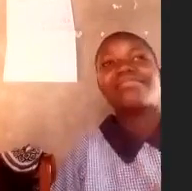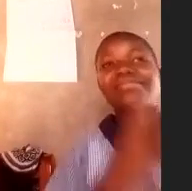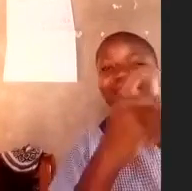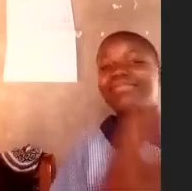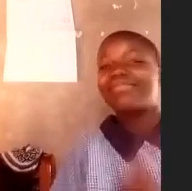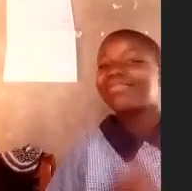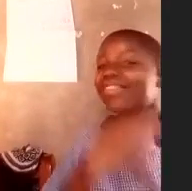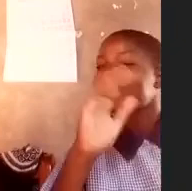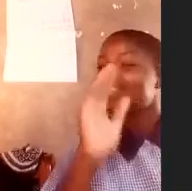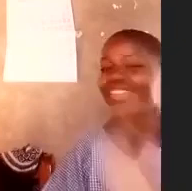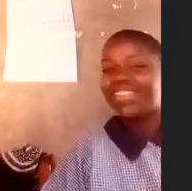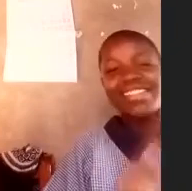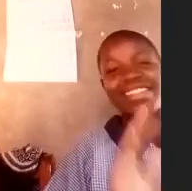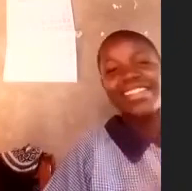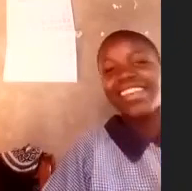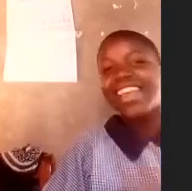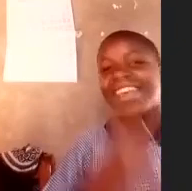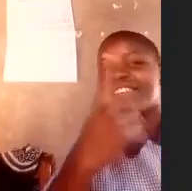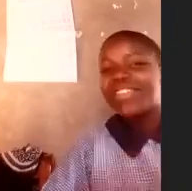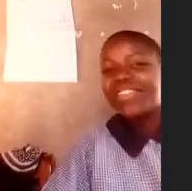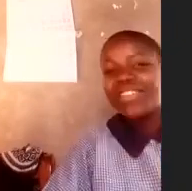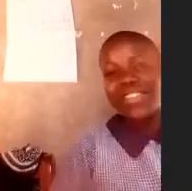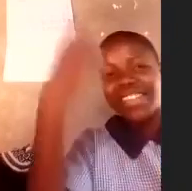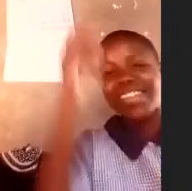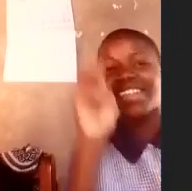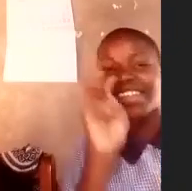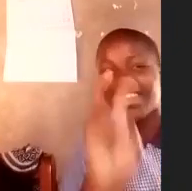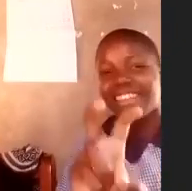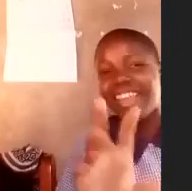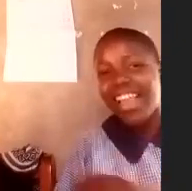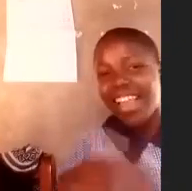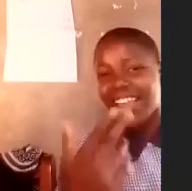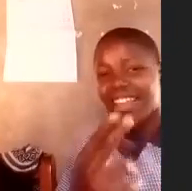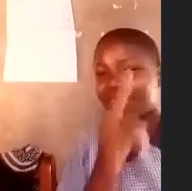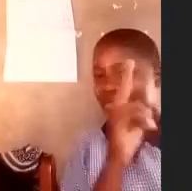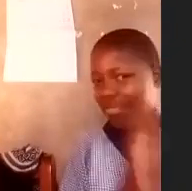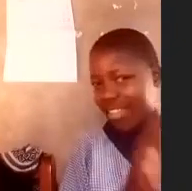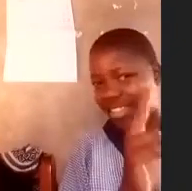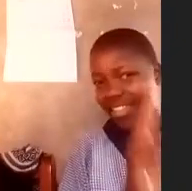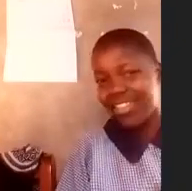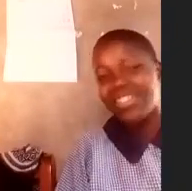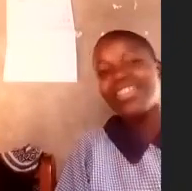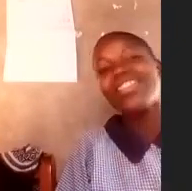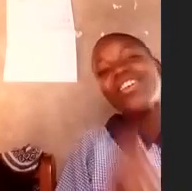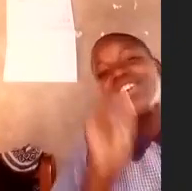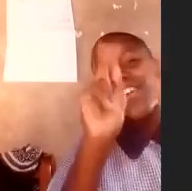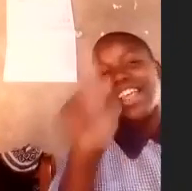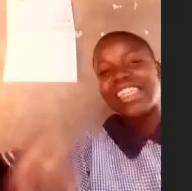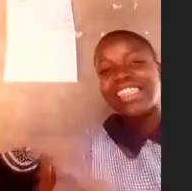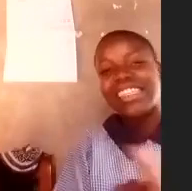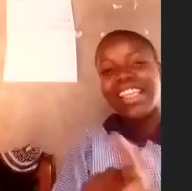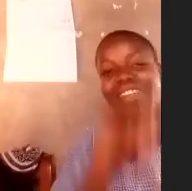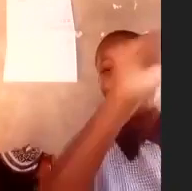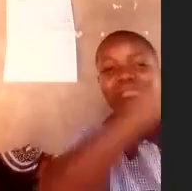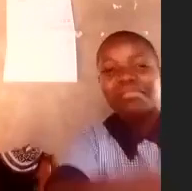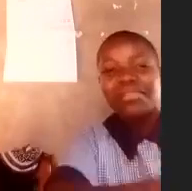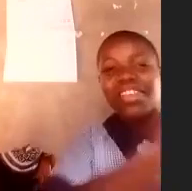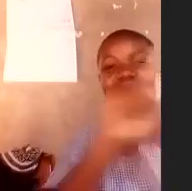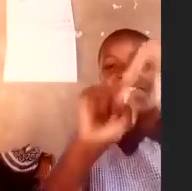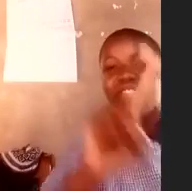You help how gifts you give us so good. To those who succeed, I have